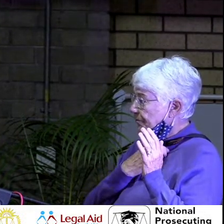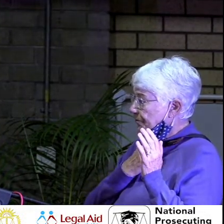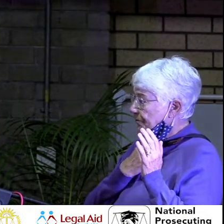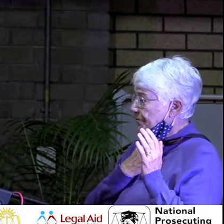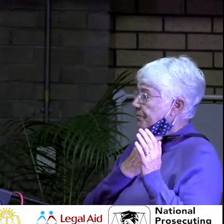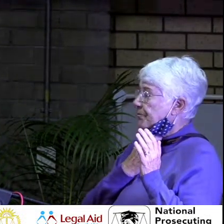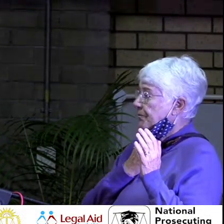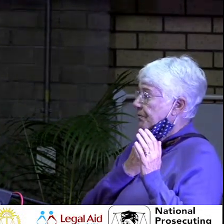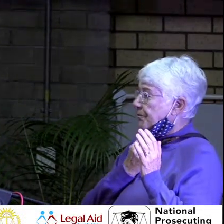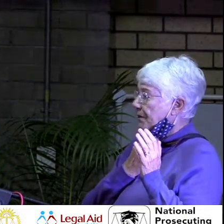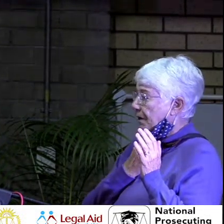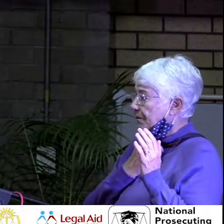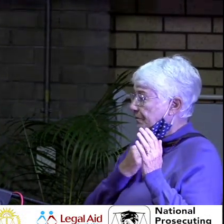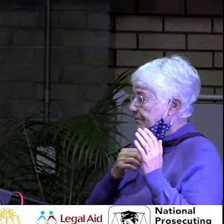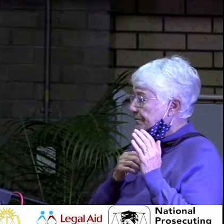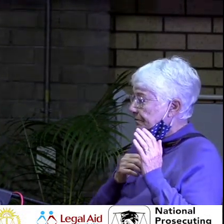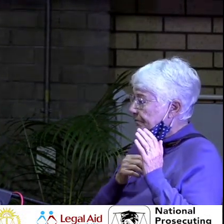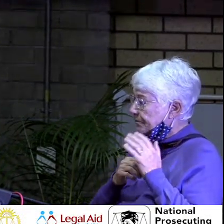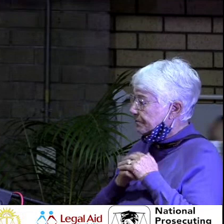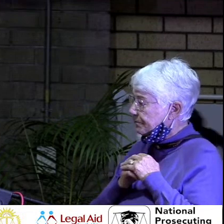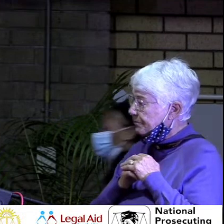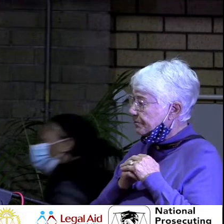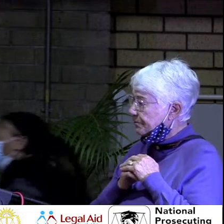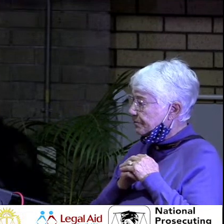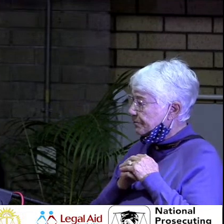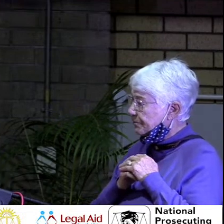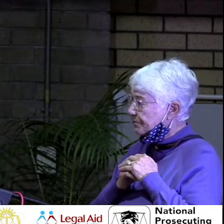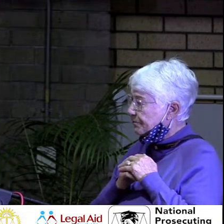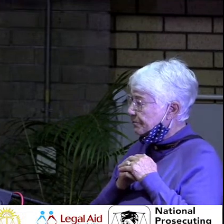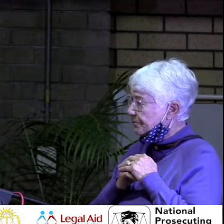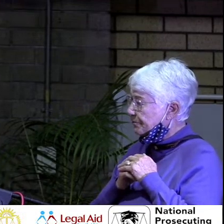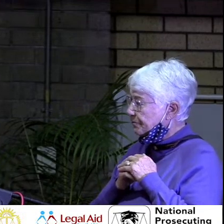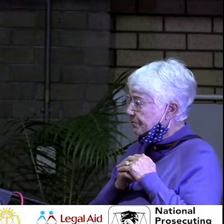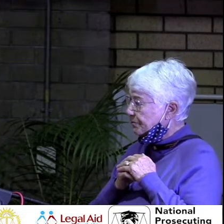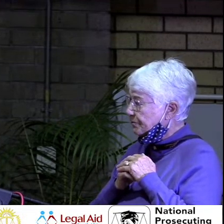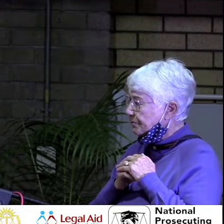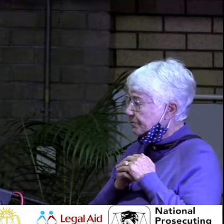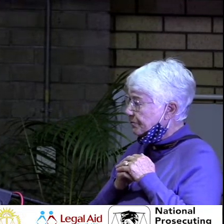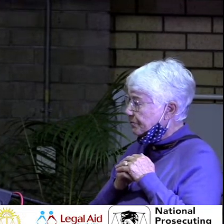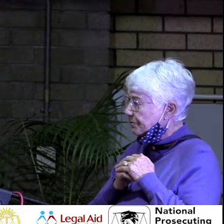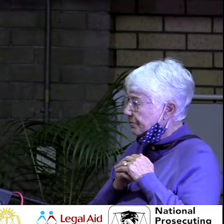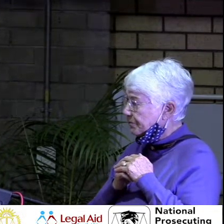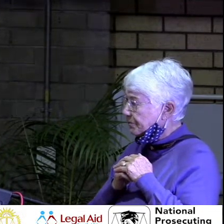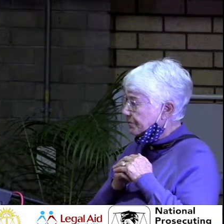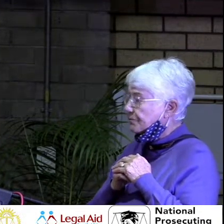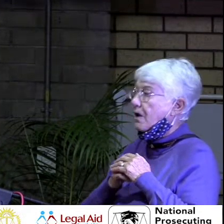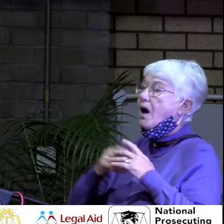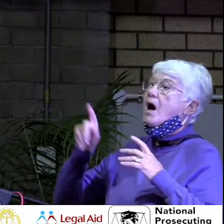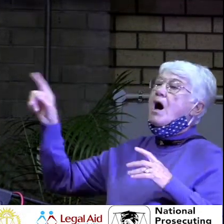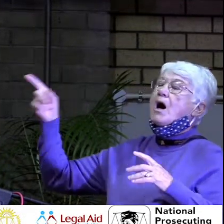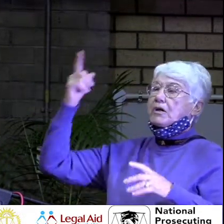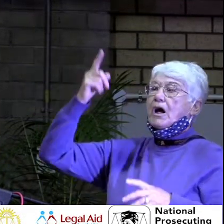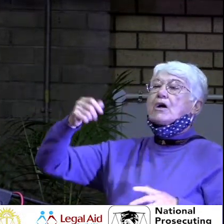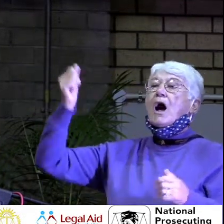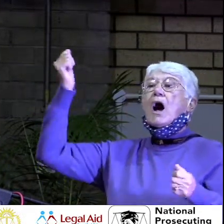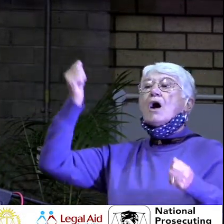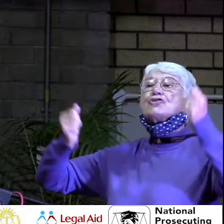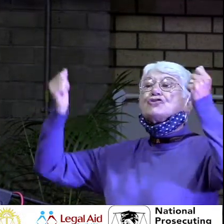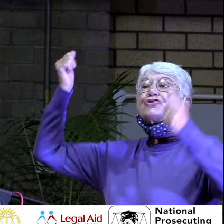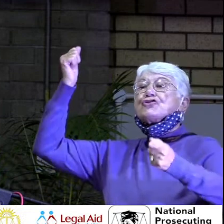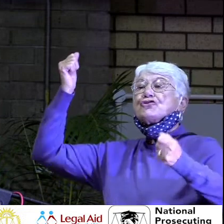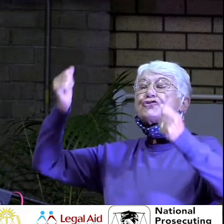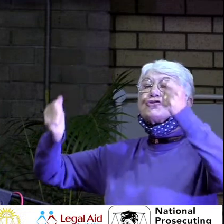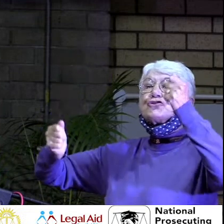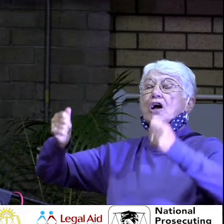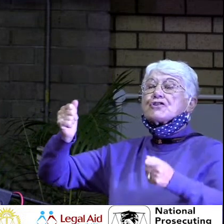many people, and we have received an apology from our Judge President, ladies and gentlemen. We